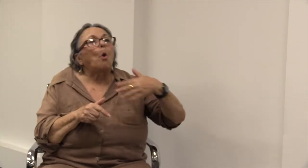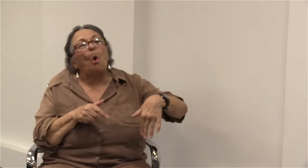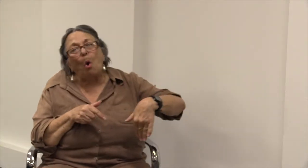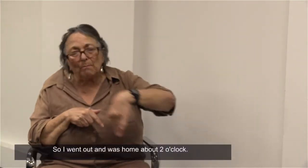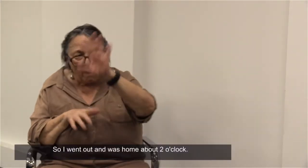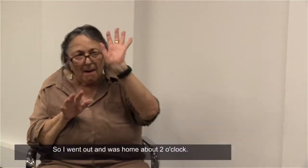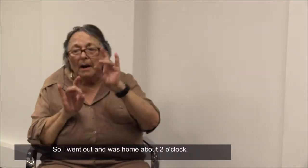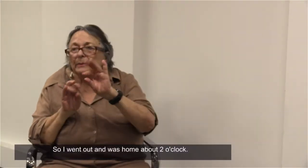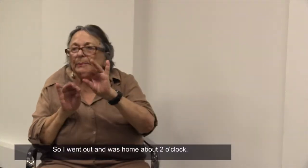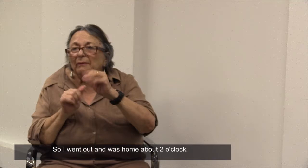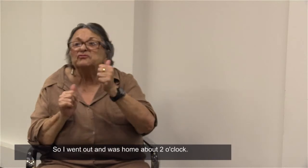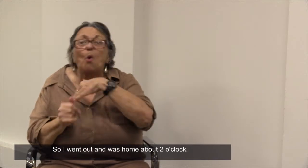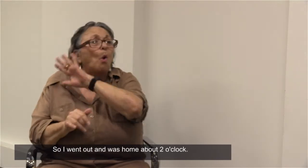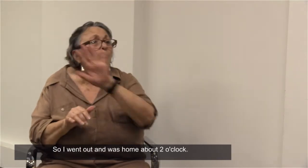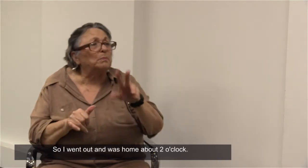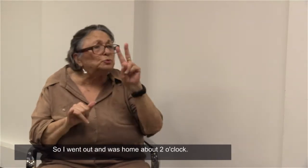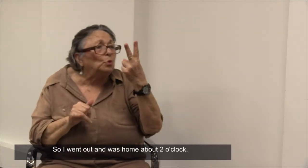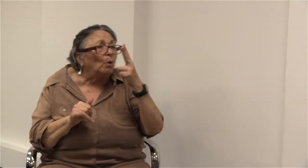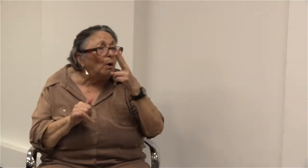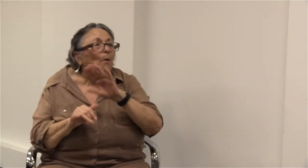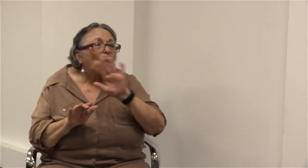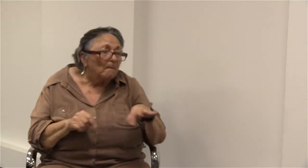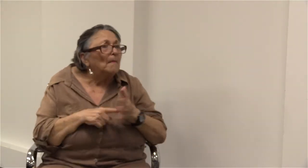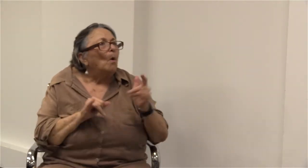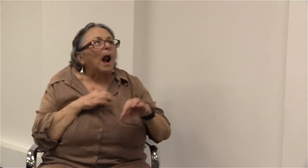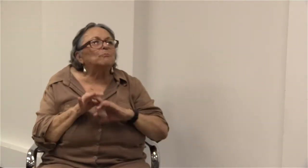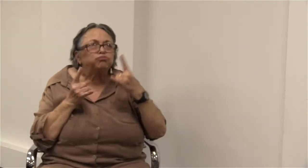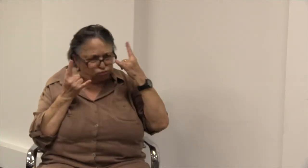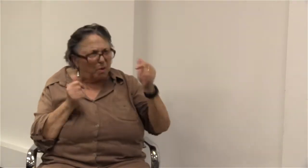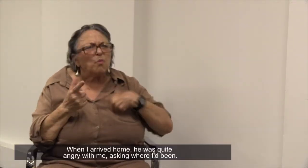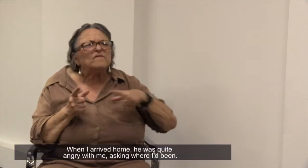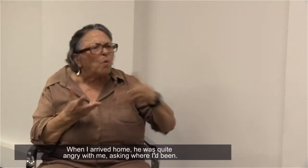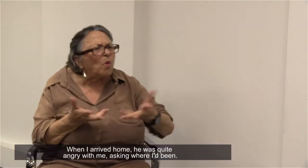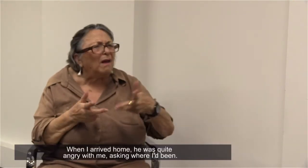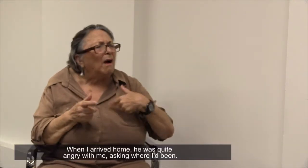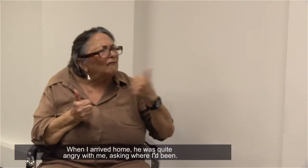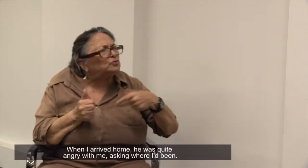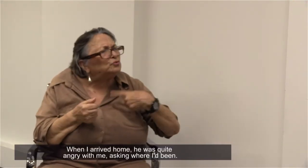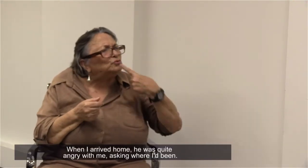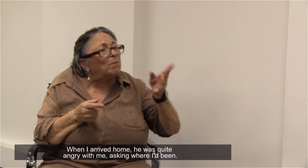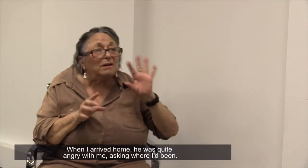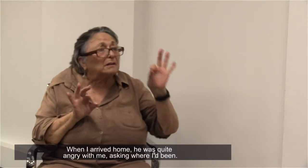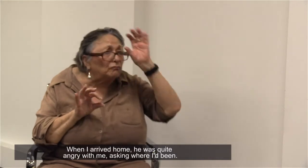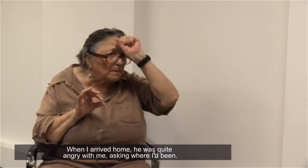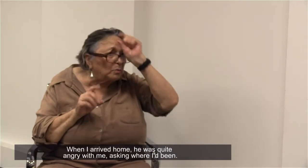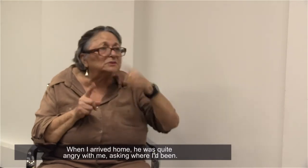yes. So I went out and was home about 2 o'clock. When I arrived home, he was quite angry with